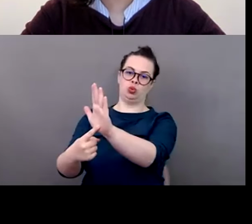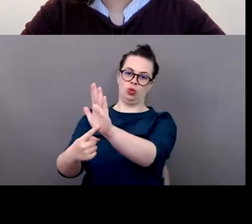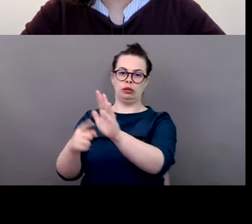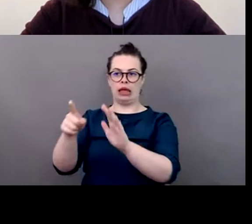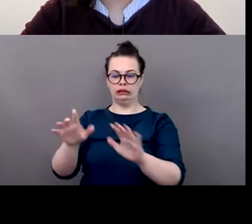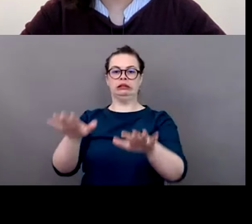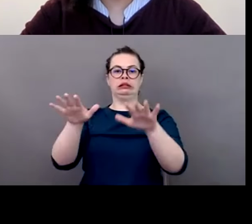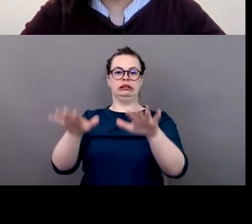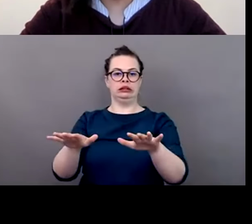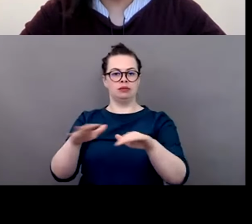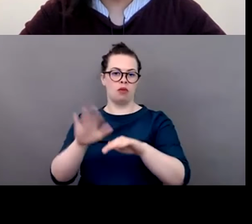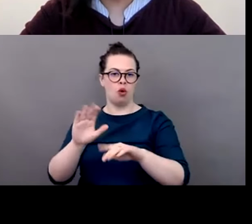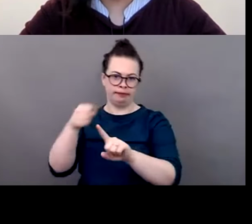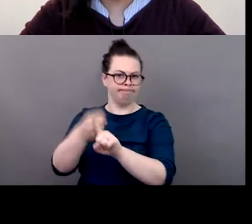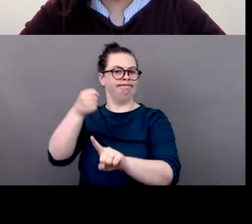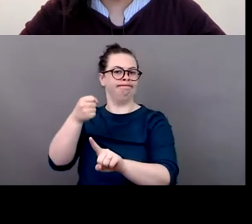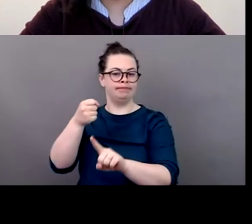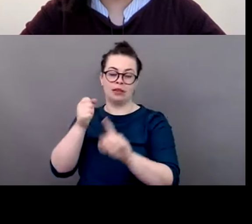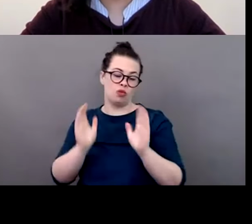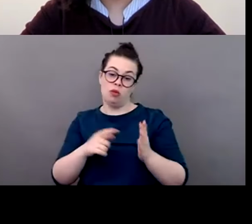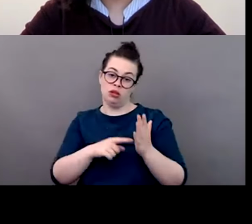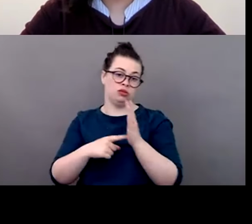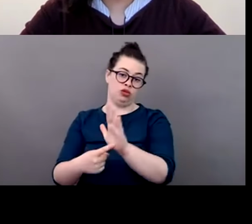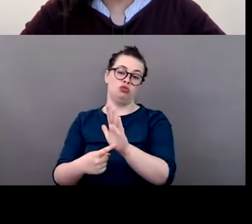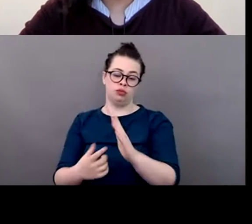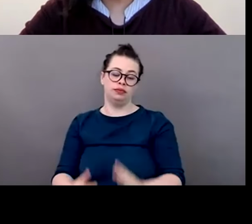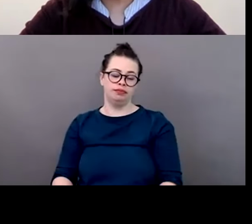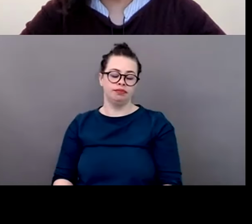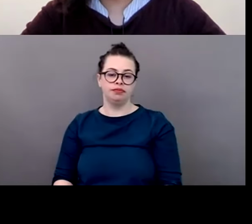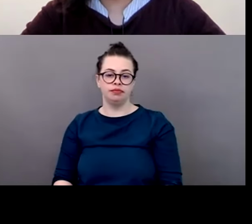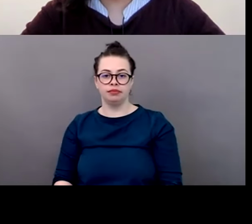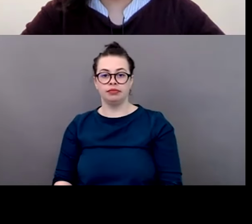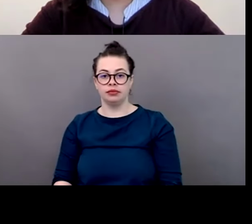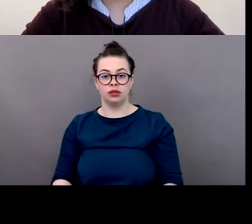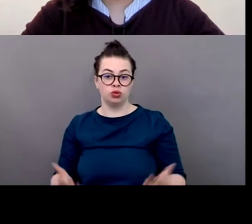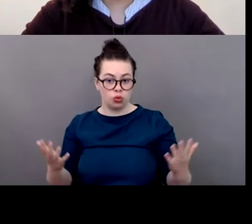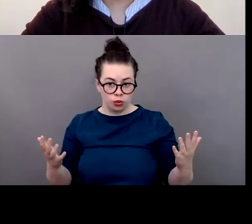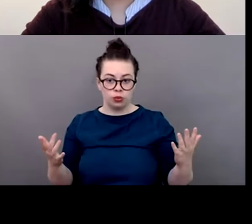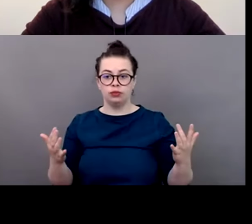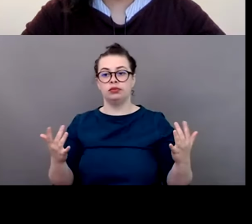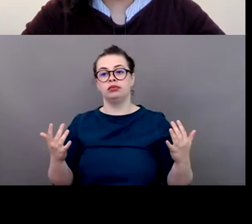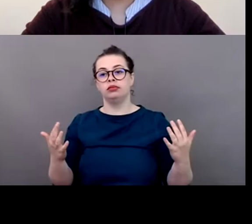person living in a particular circumstances. So definitely